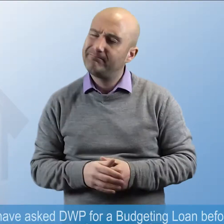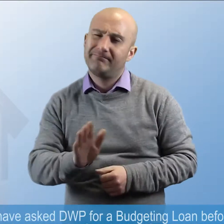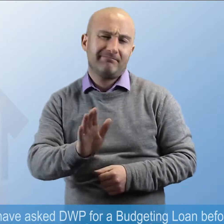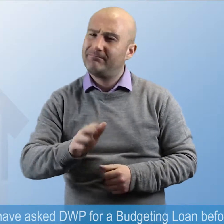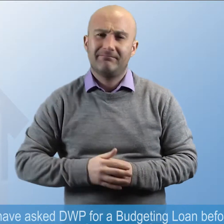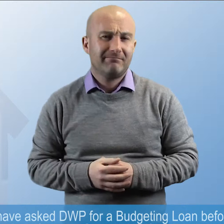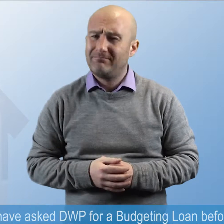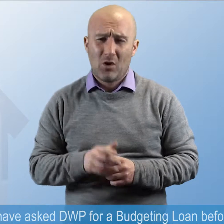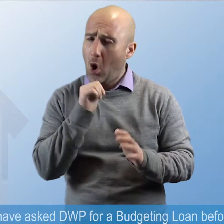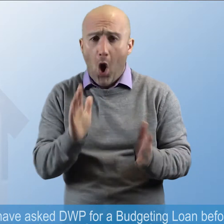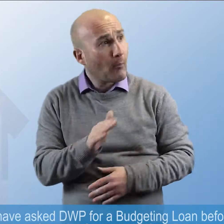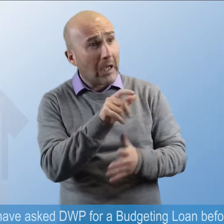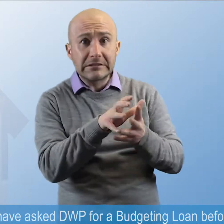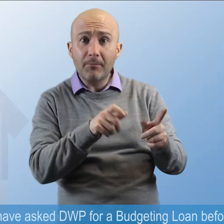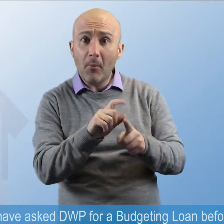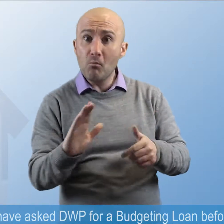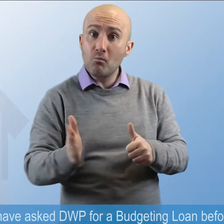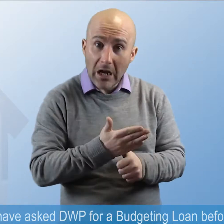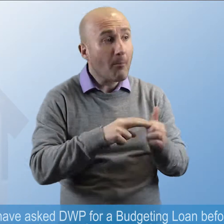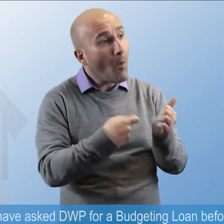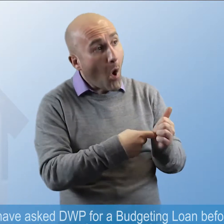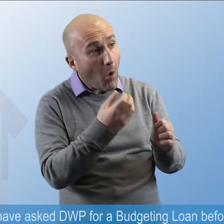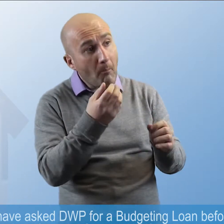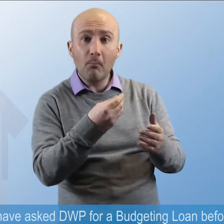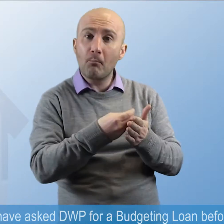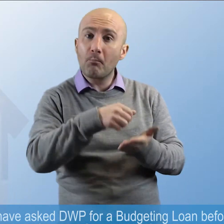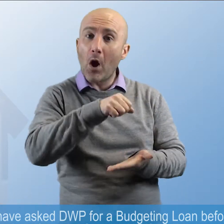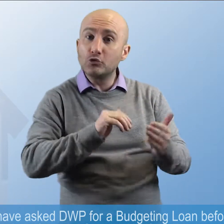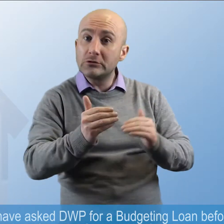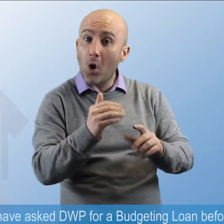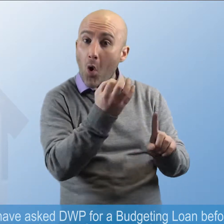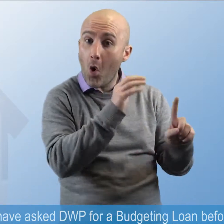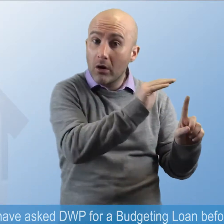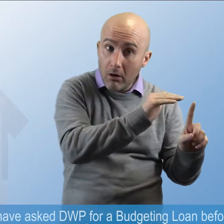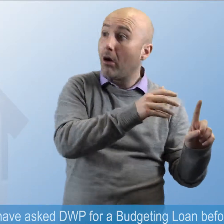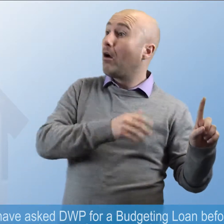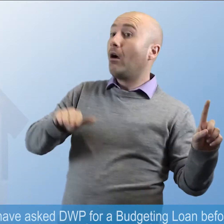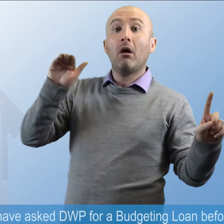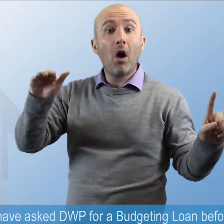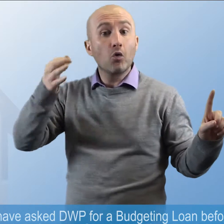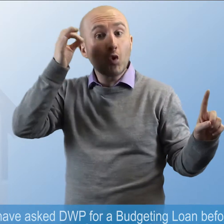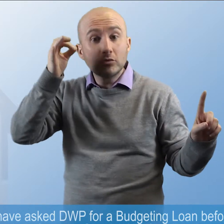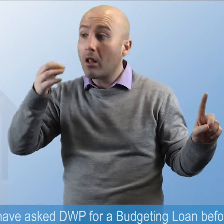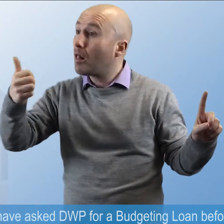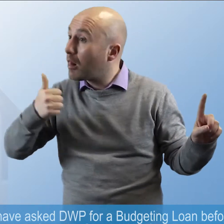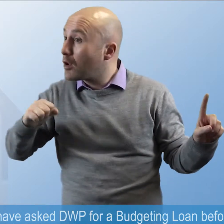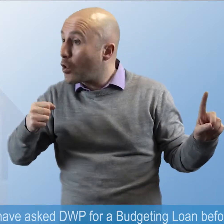Fund. False. You don't need to have asked DWP for a budgeting loan before you ask the council for help